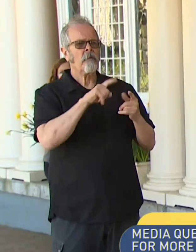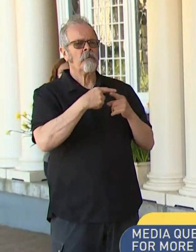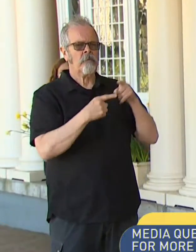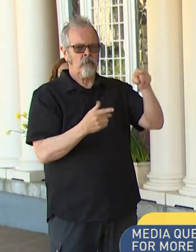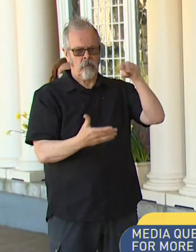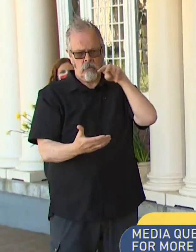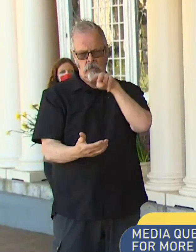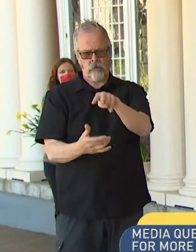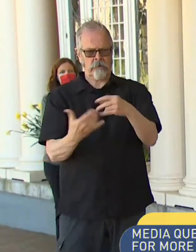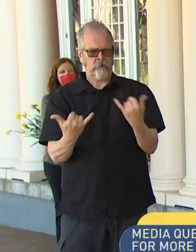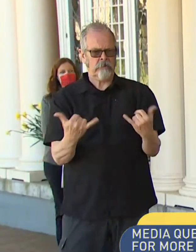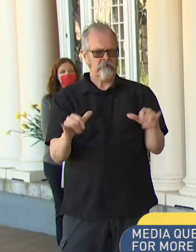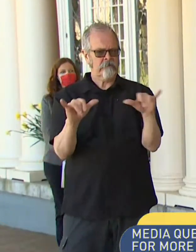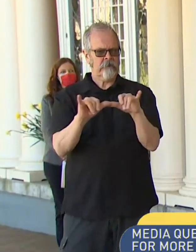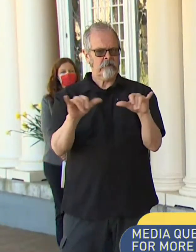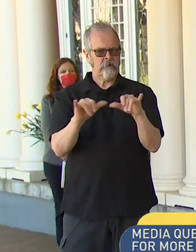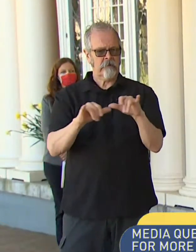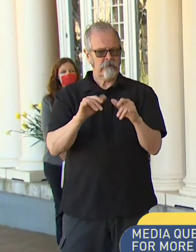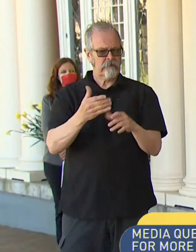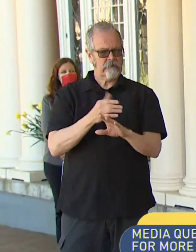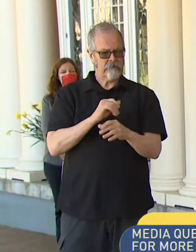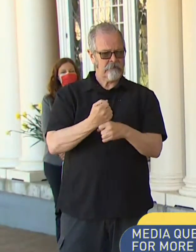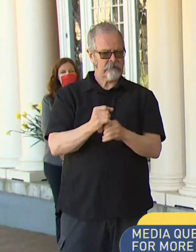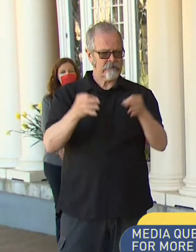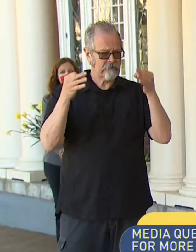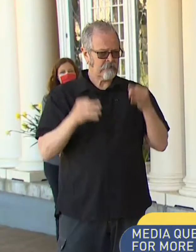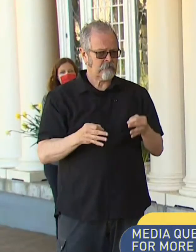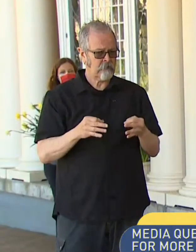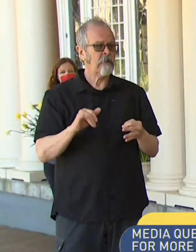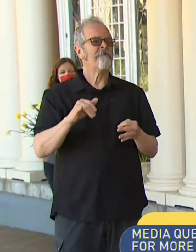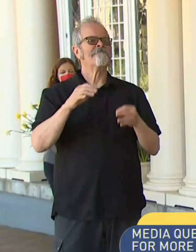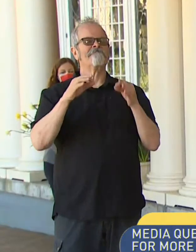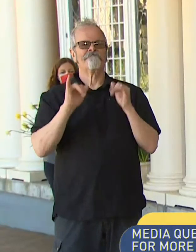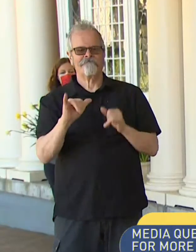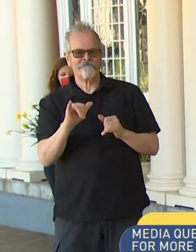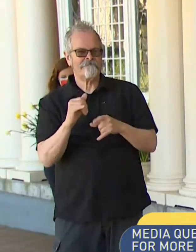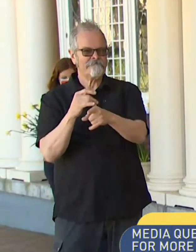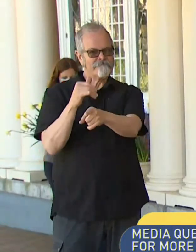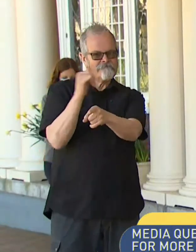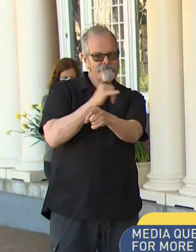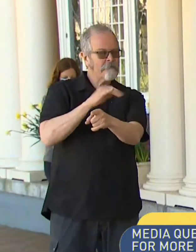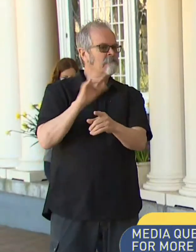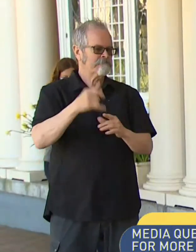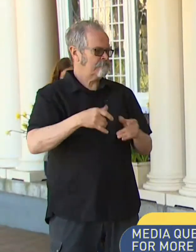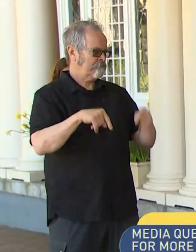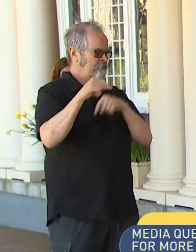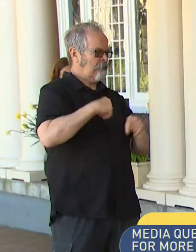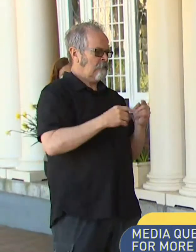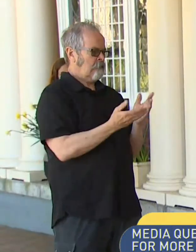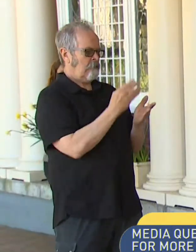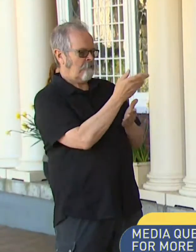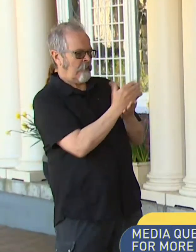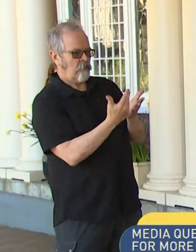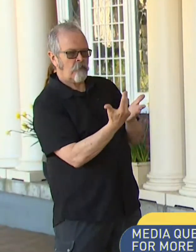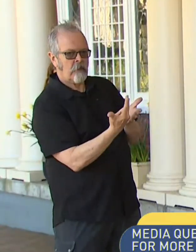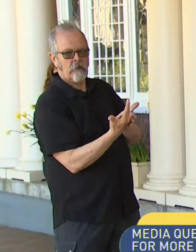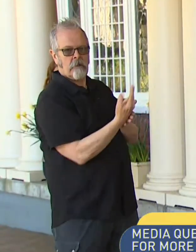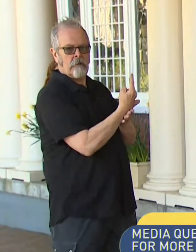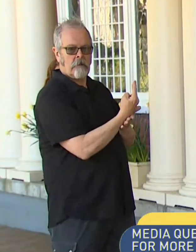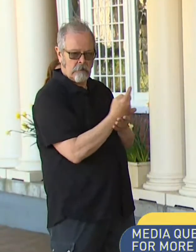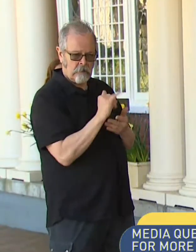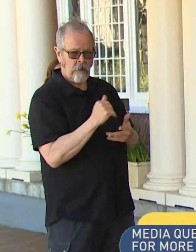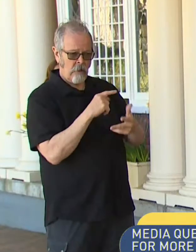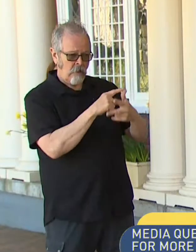current metrics on when to decide to reverse those phased reopenings or not? Yeah. Well, the 3 counties were the ones that,